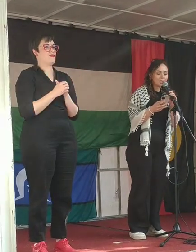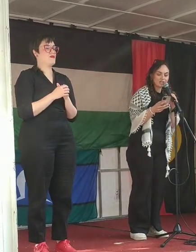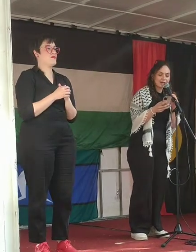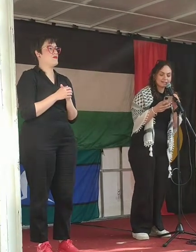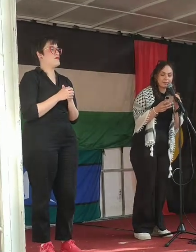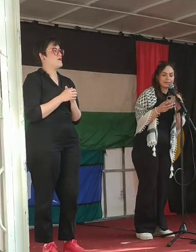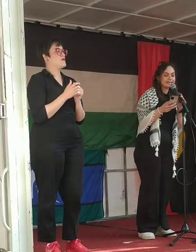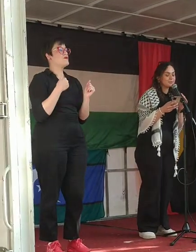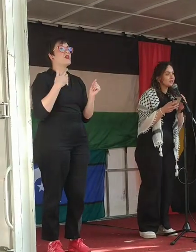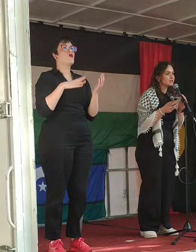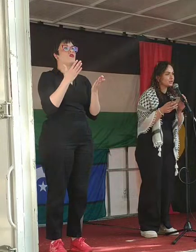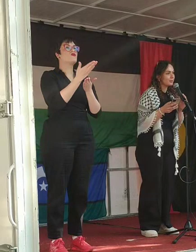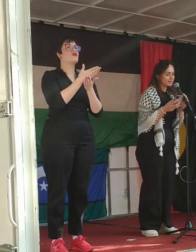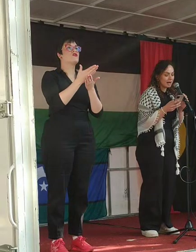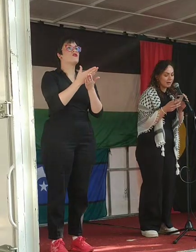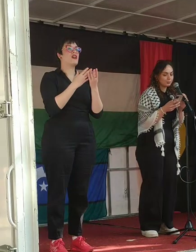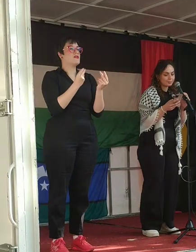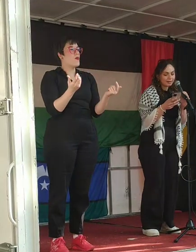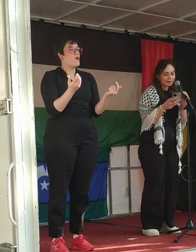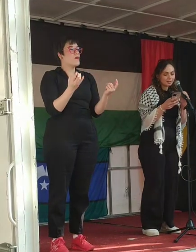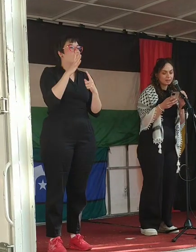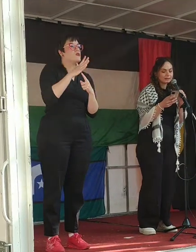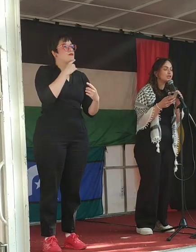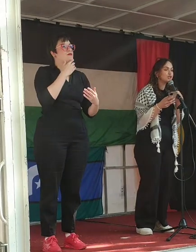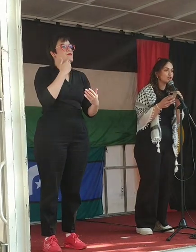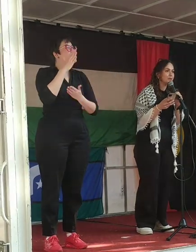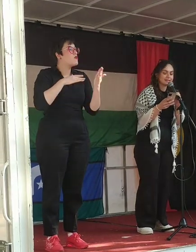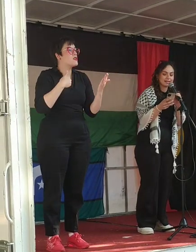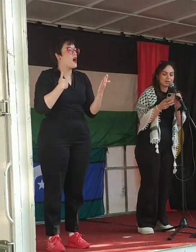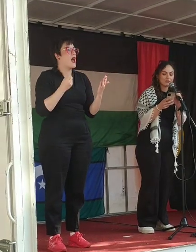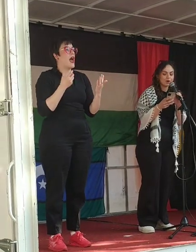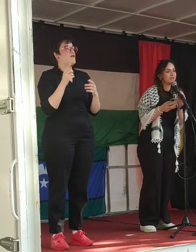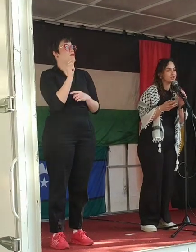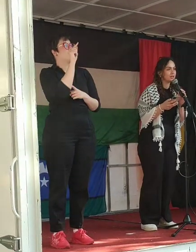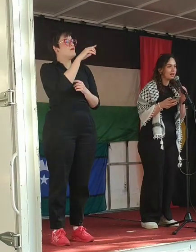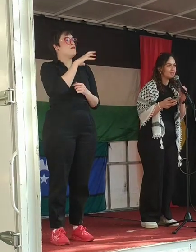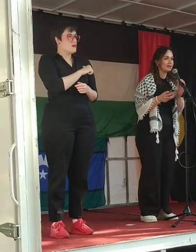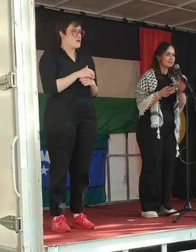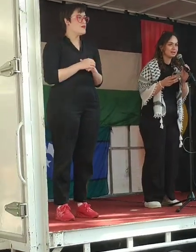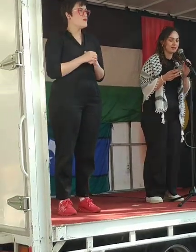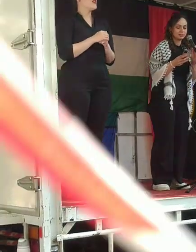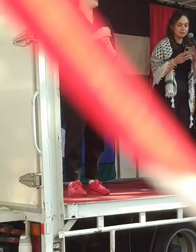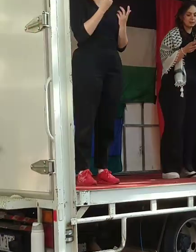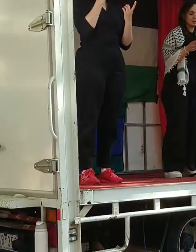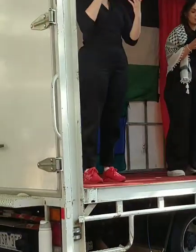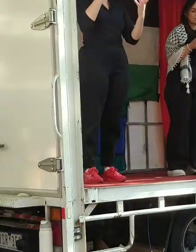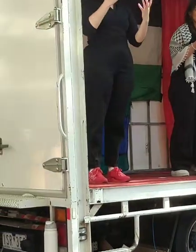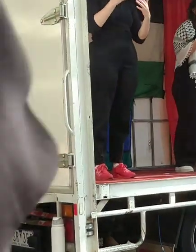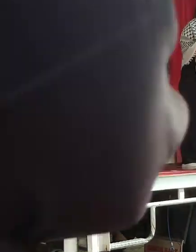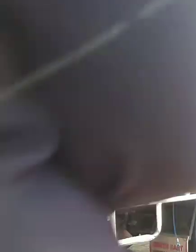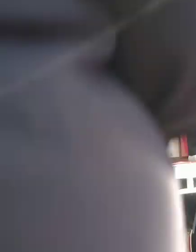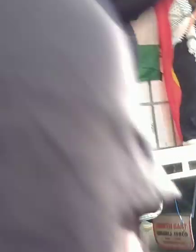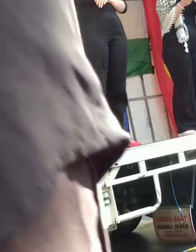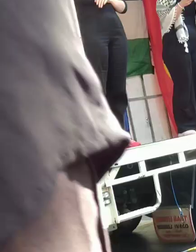I want to share some key experience during my time in the West Bank that really showed the extent of occupation that Palestine is under. West